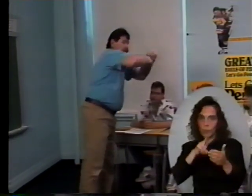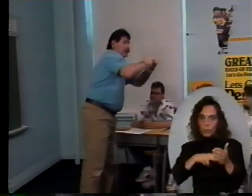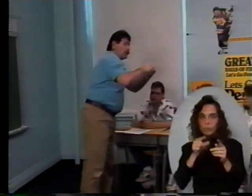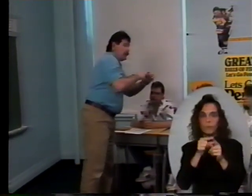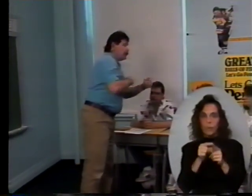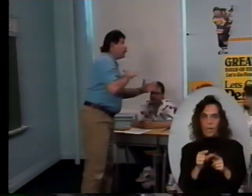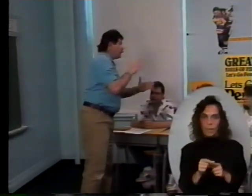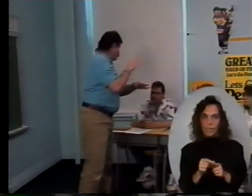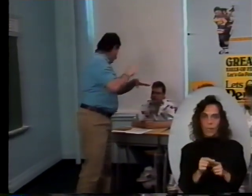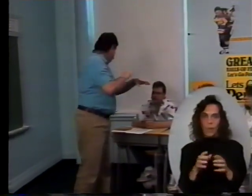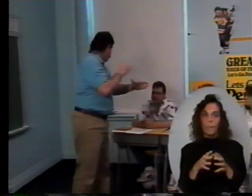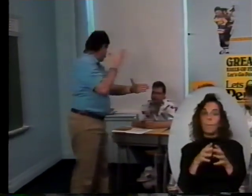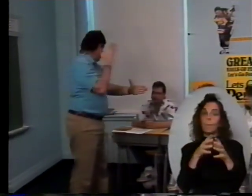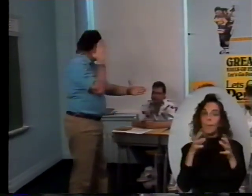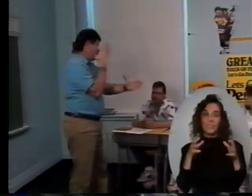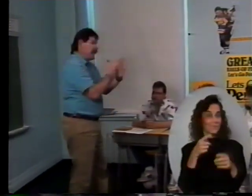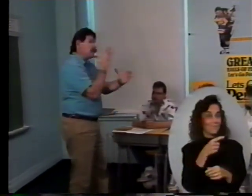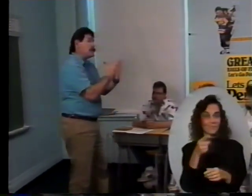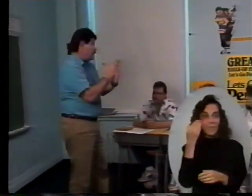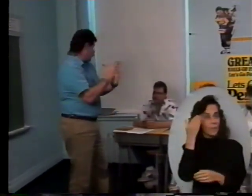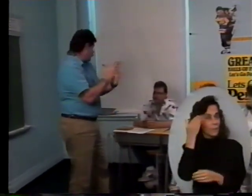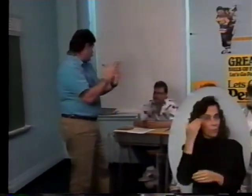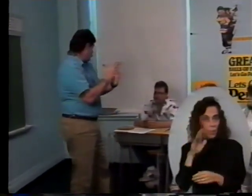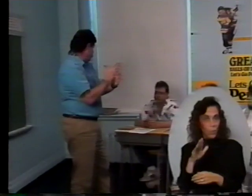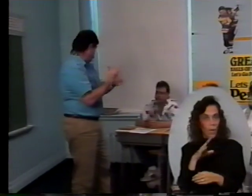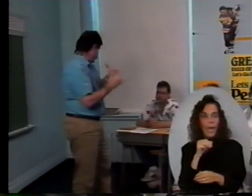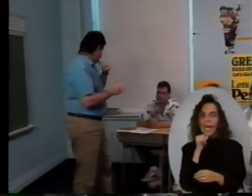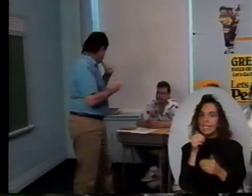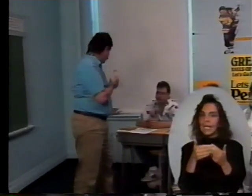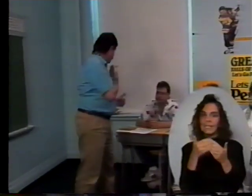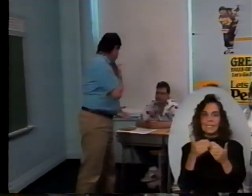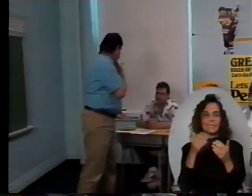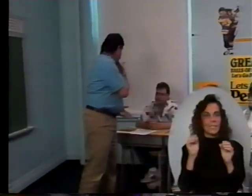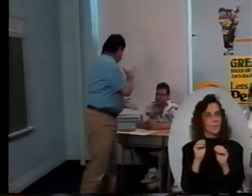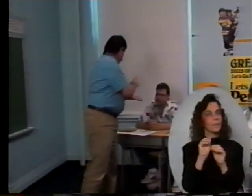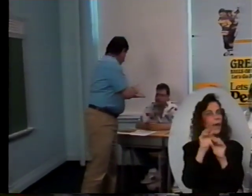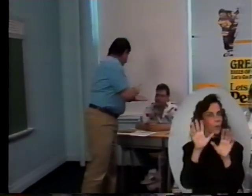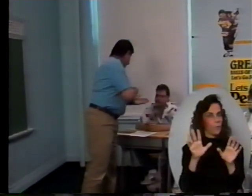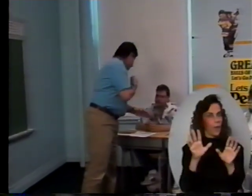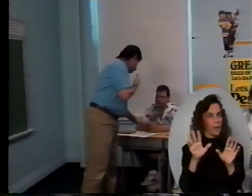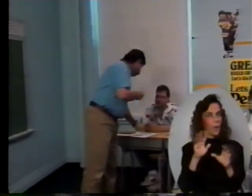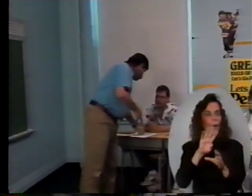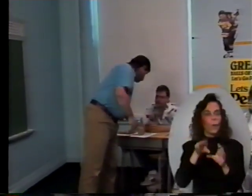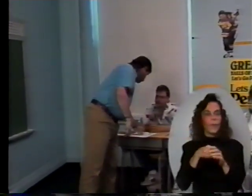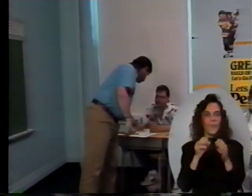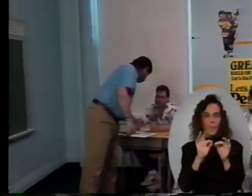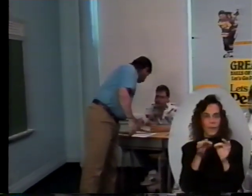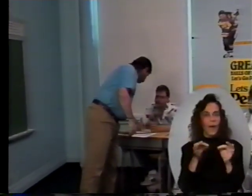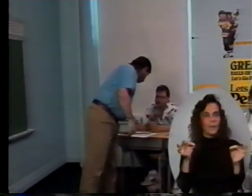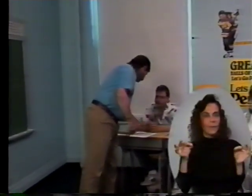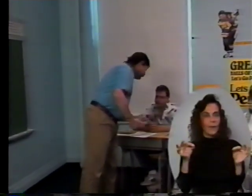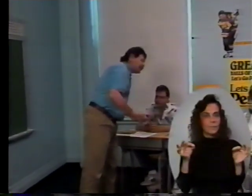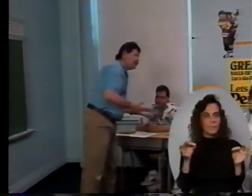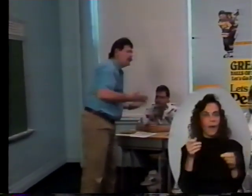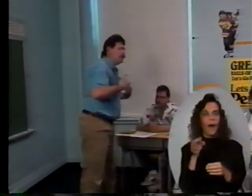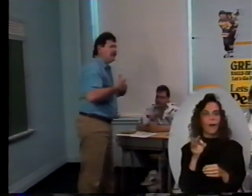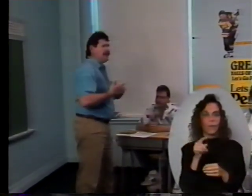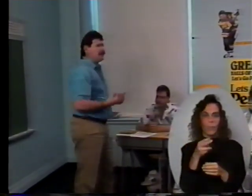of which is unfamiliar and not easily clarified within the context of the poem. It's an easy